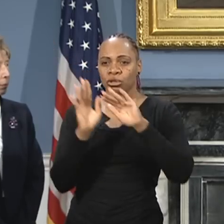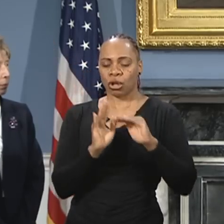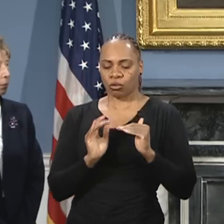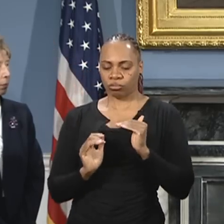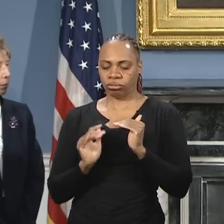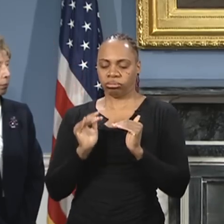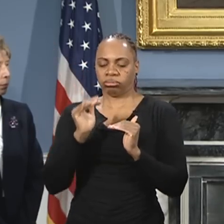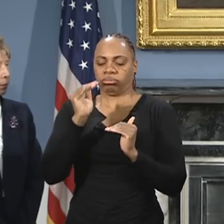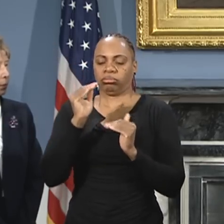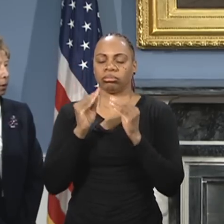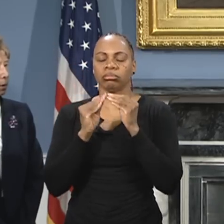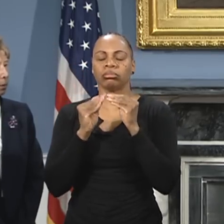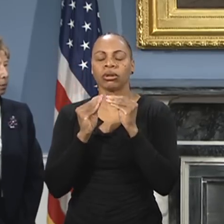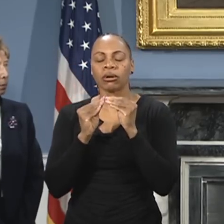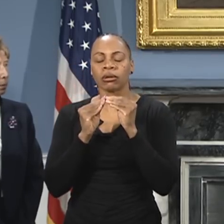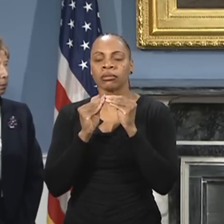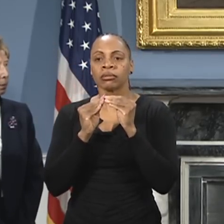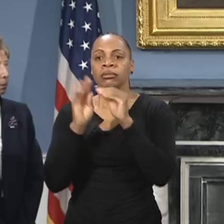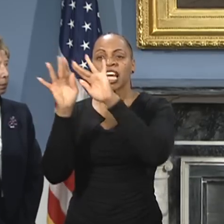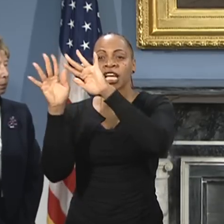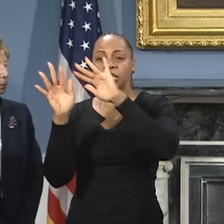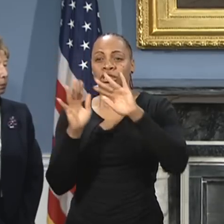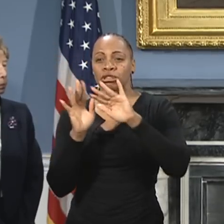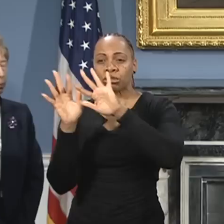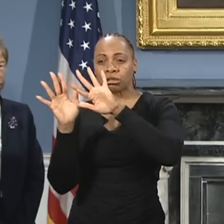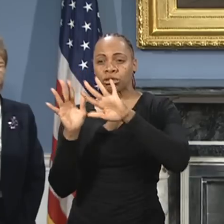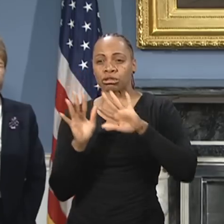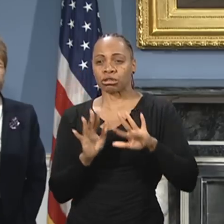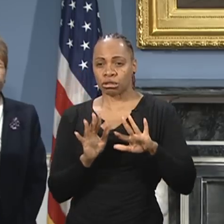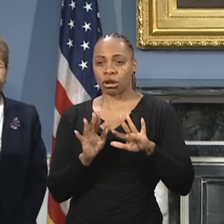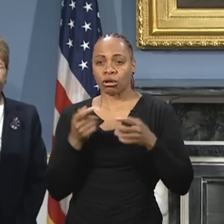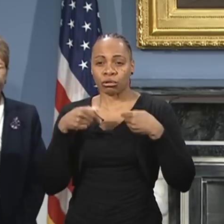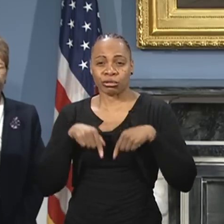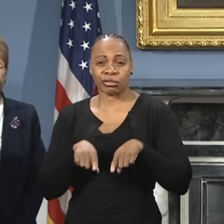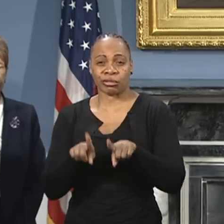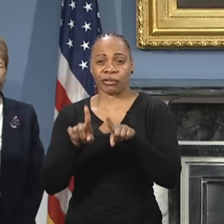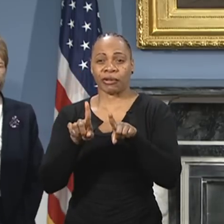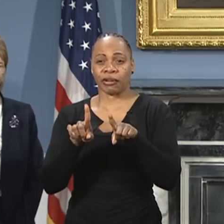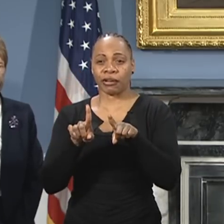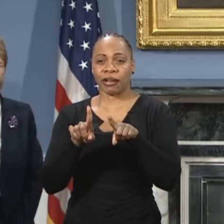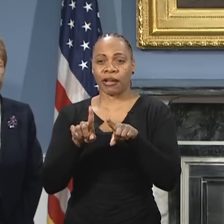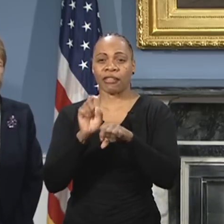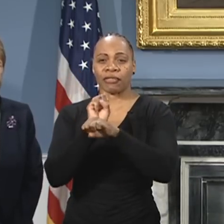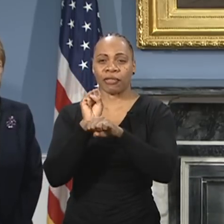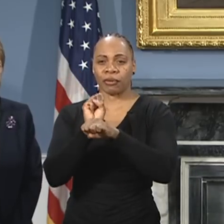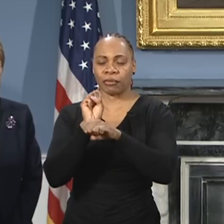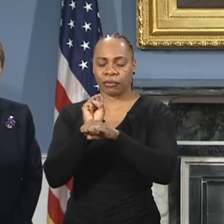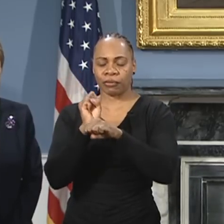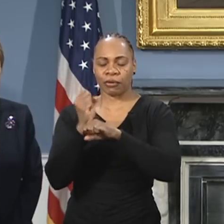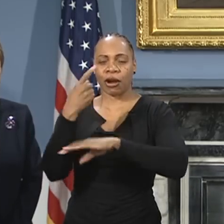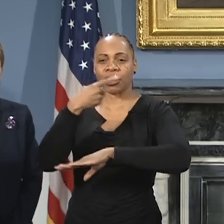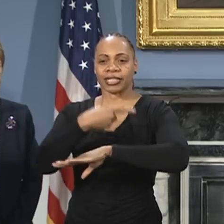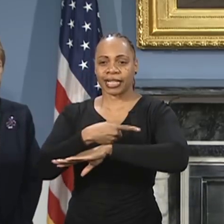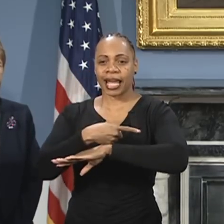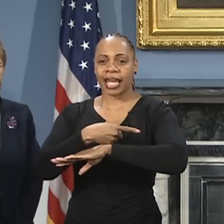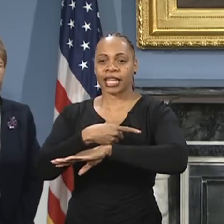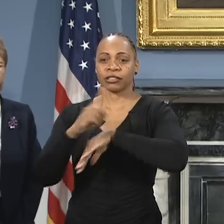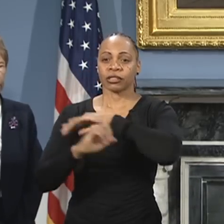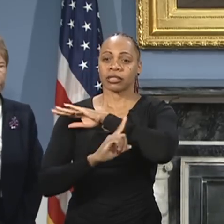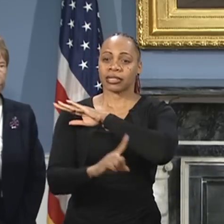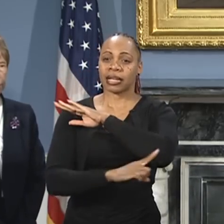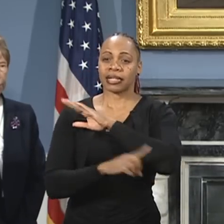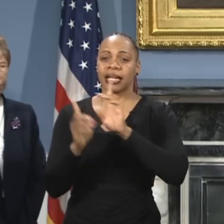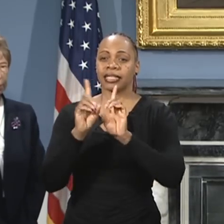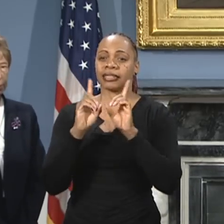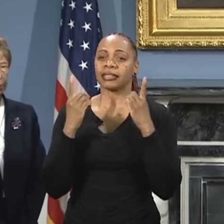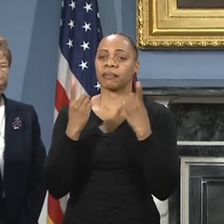And because the snow has arrived as the workday was beginning, the work of the sanitation department is complicated by the presence